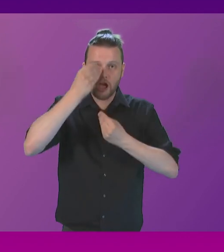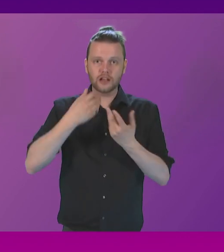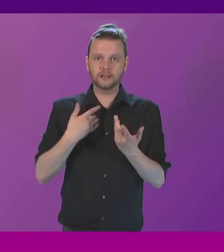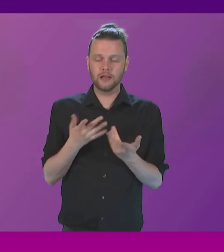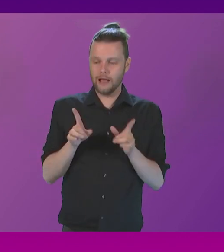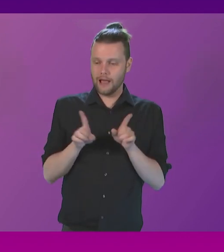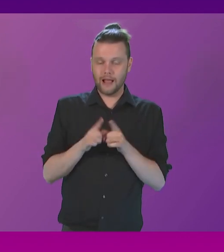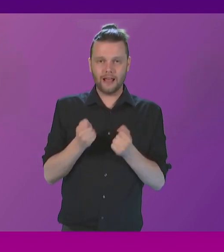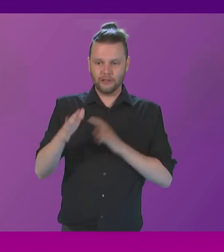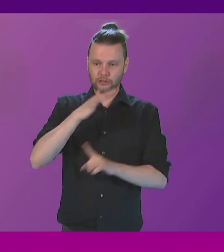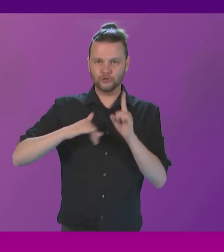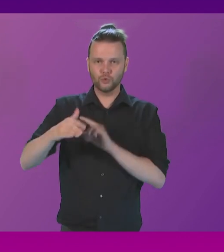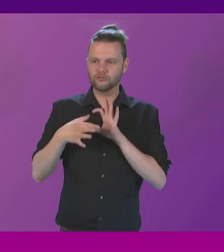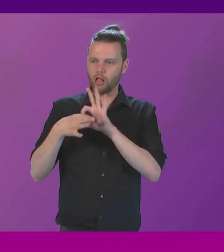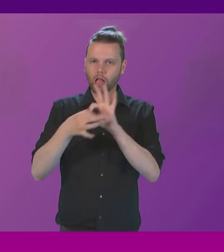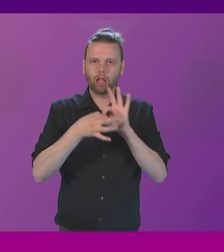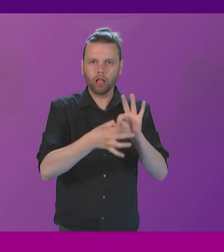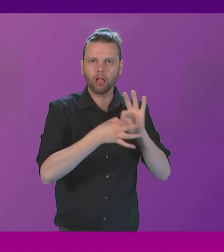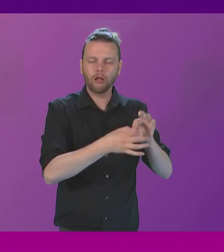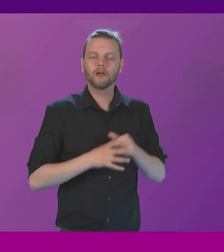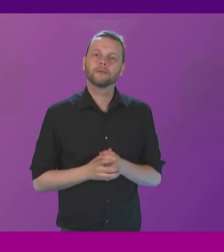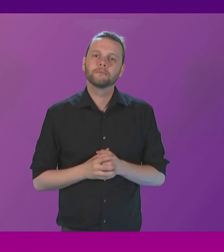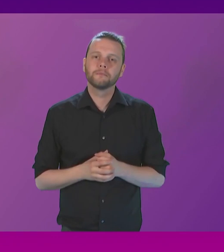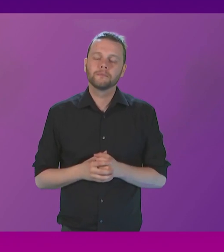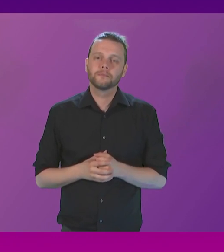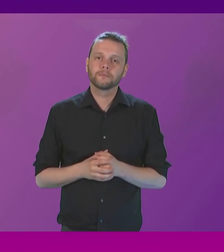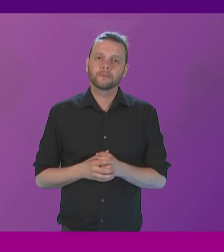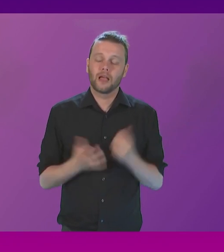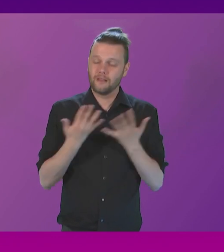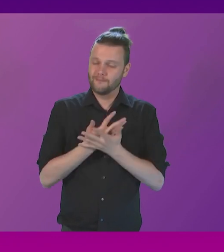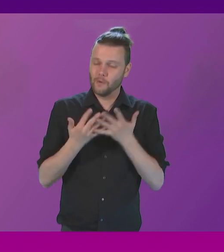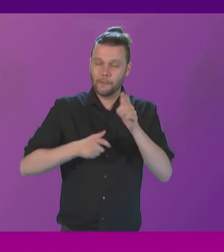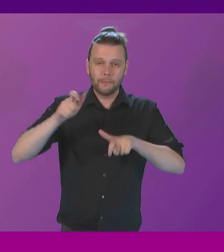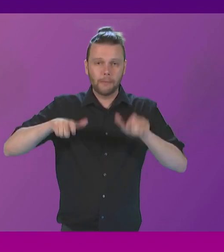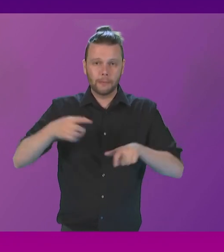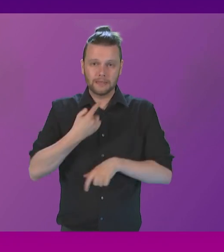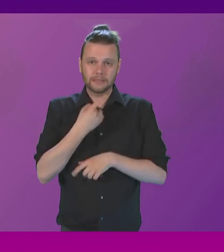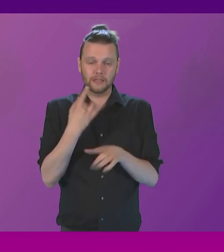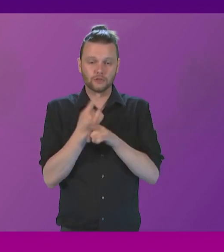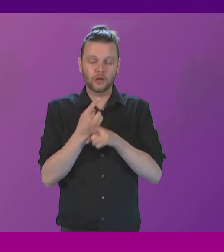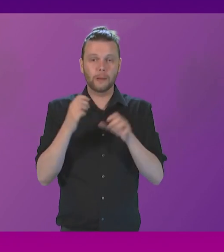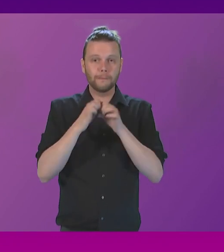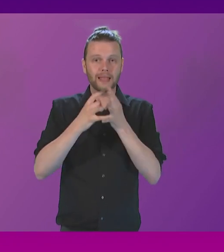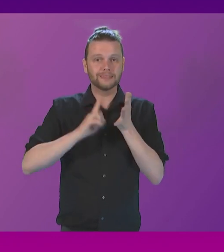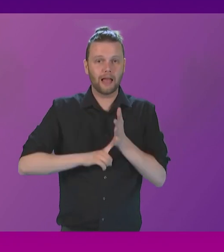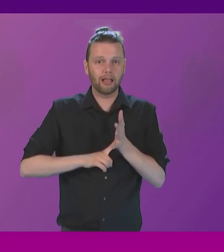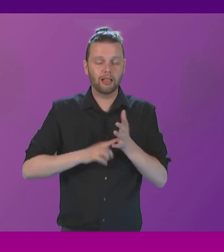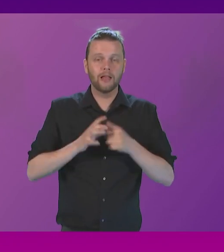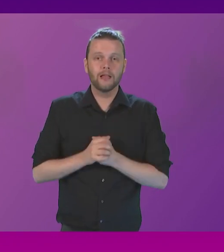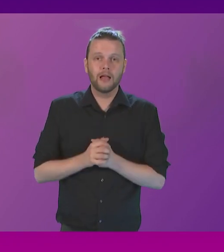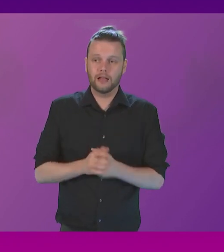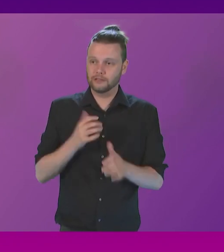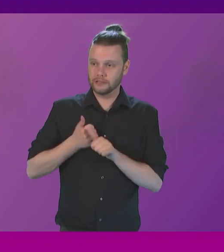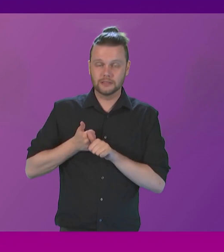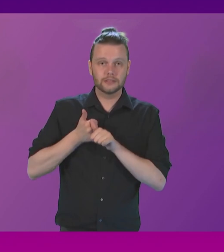have social interaction. And a number of people reference British Sign Language, and in